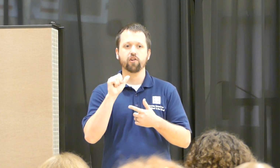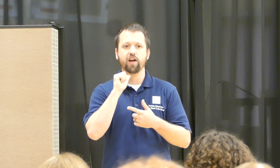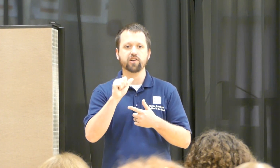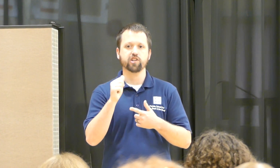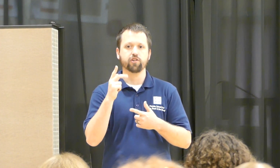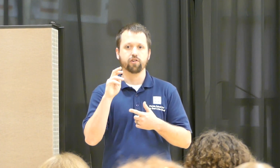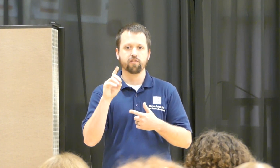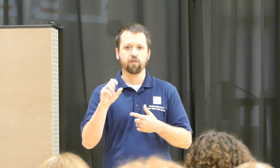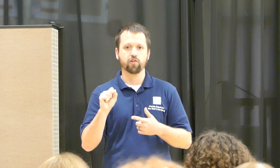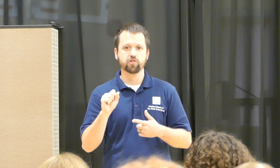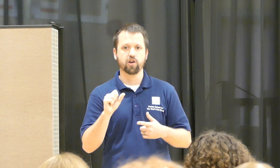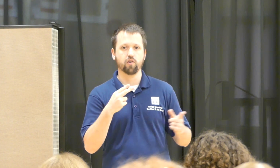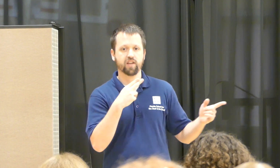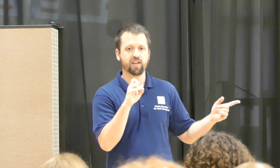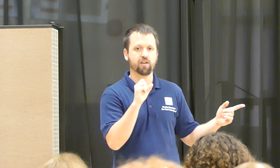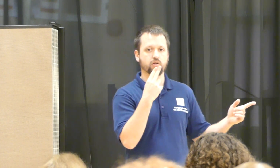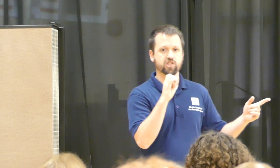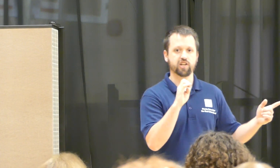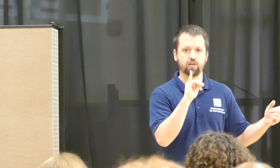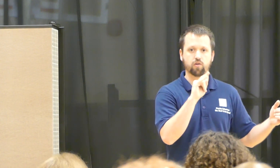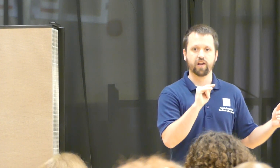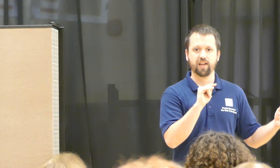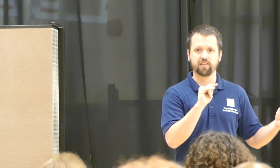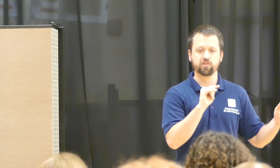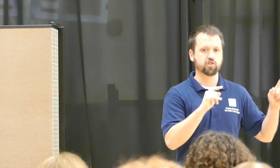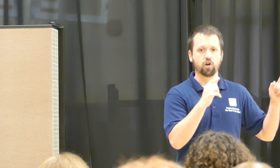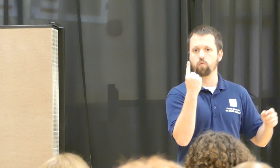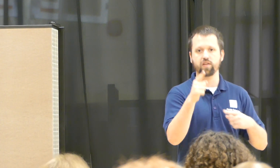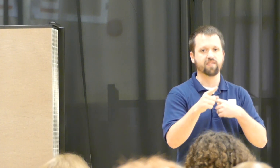not gendered. So there's no he or she or it. It's just all one side.